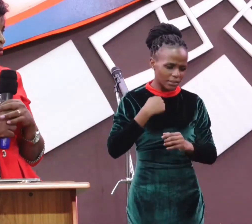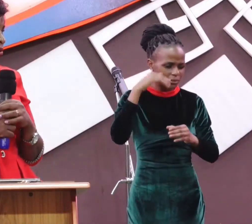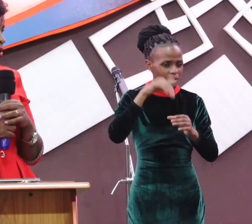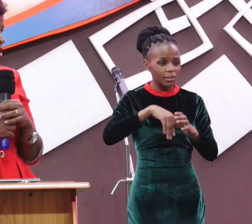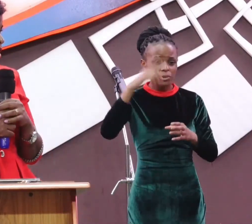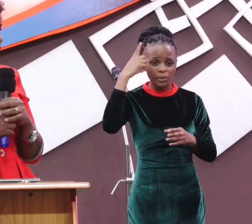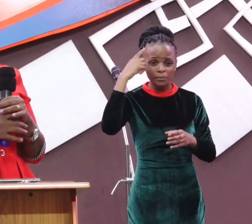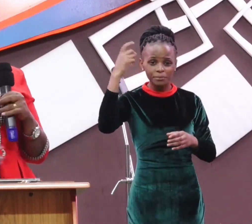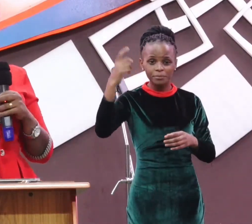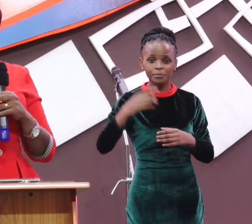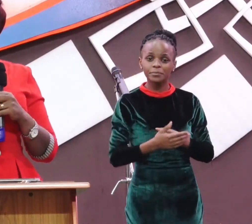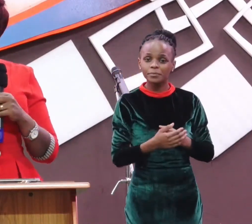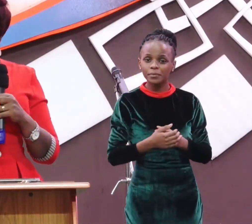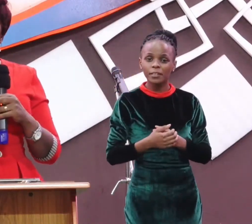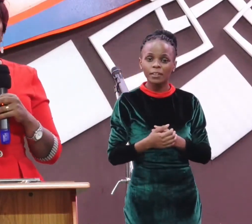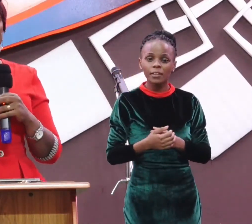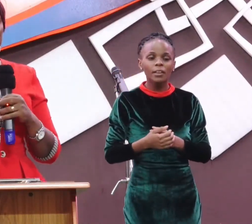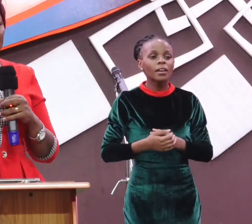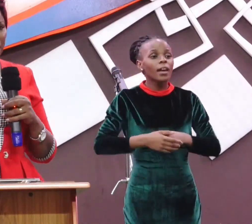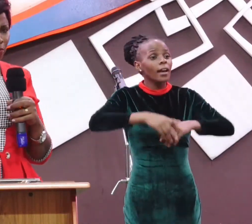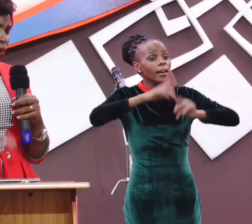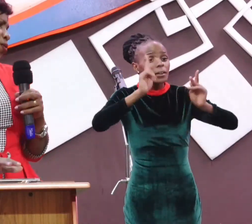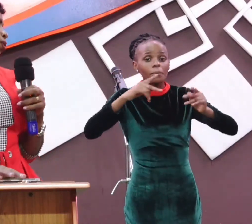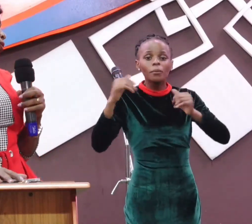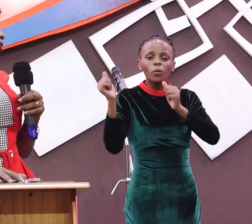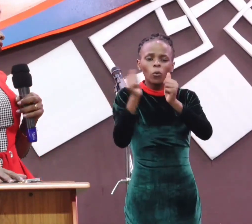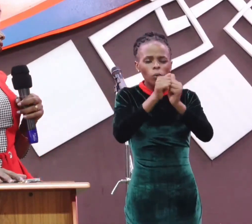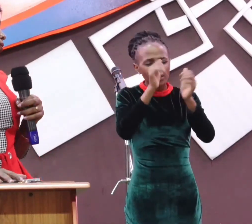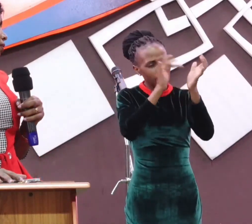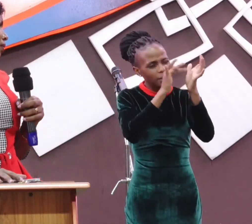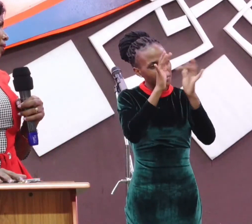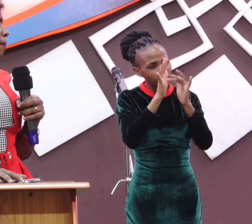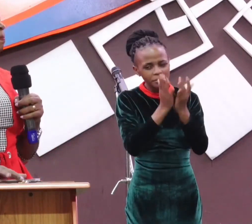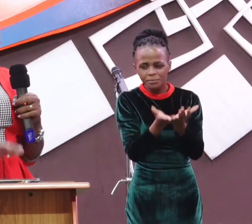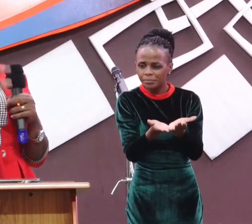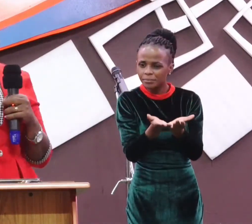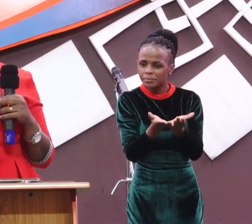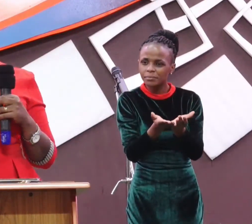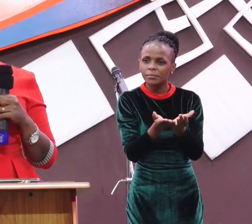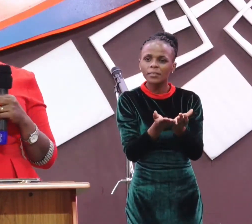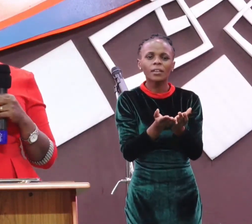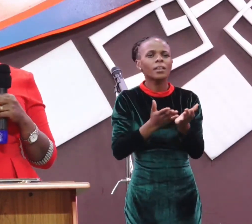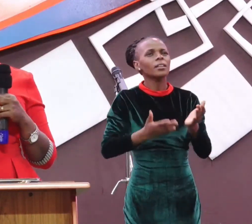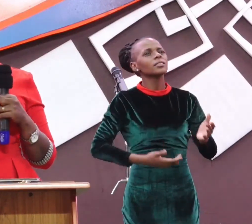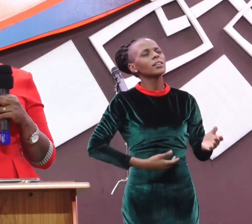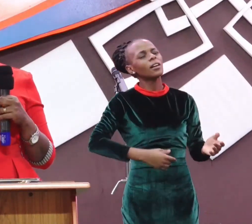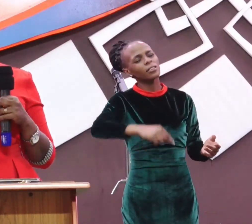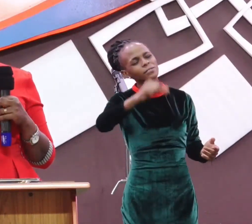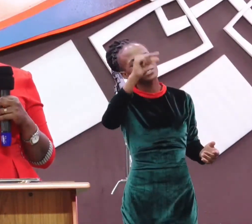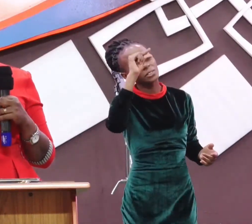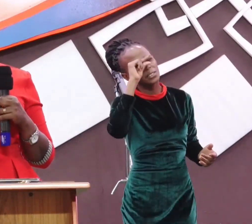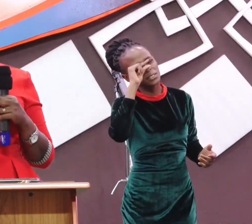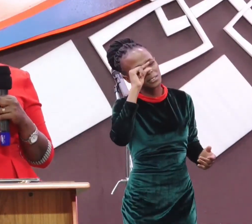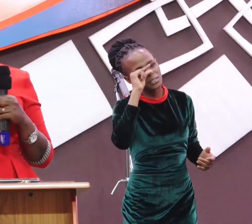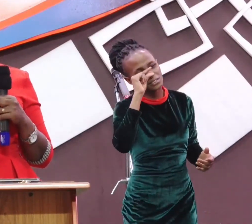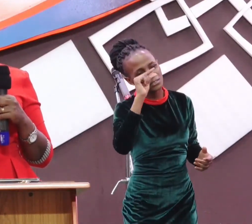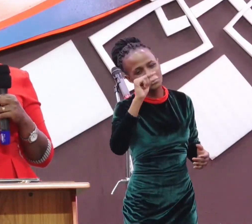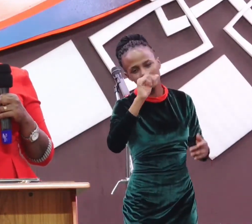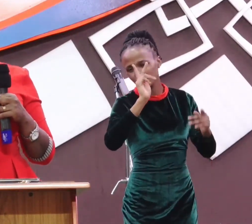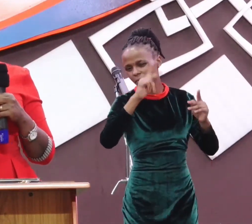What hurts me in the dream? The people who had the Bible. There were very